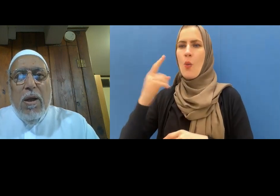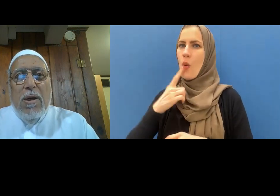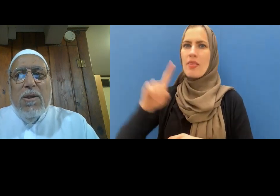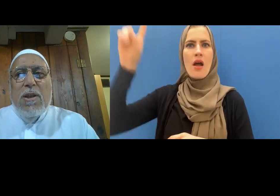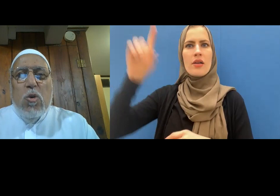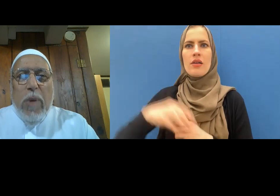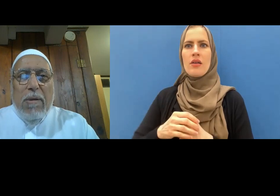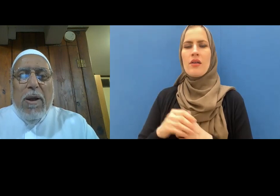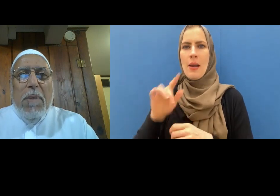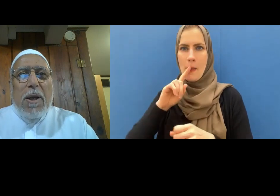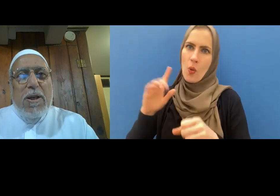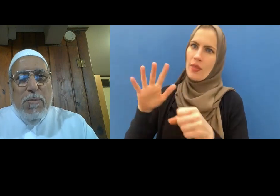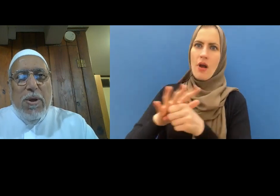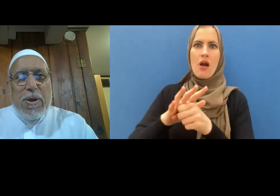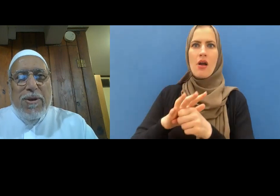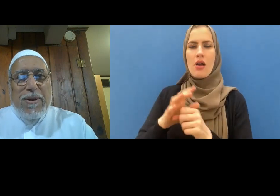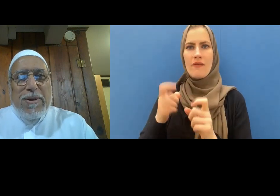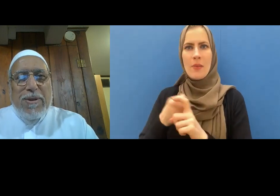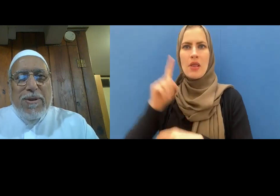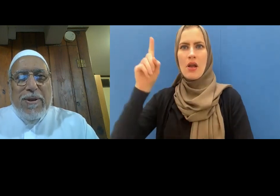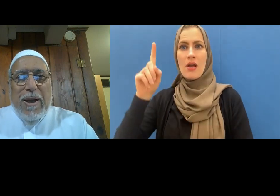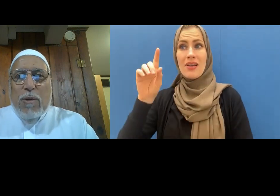Here, Allah is swearing by His book.